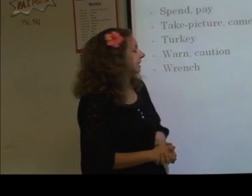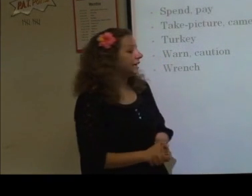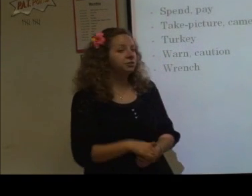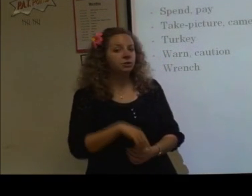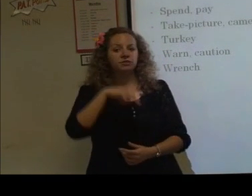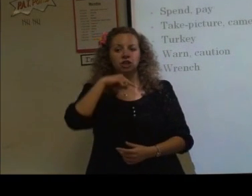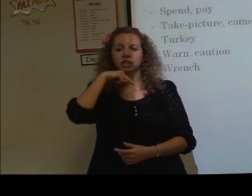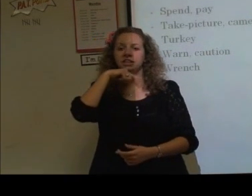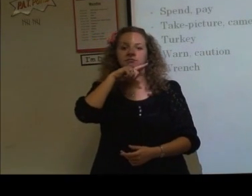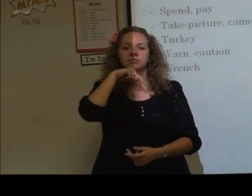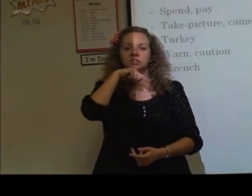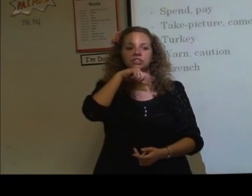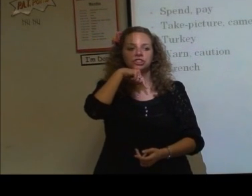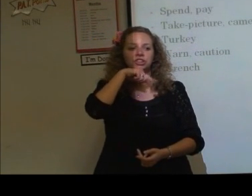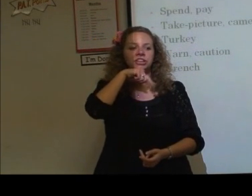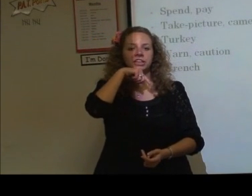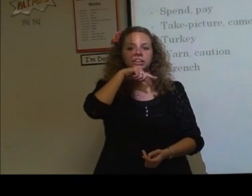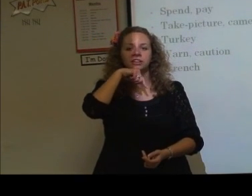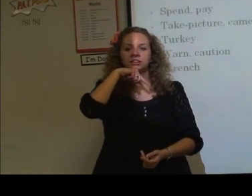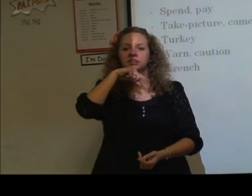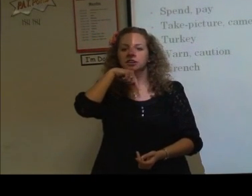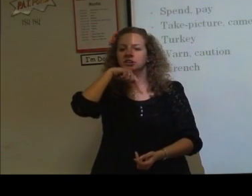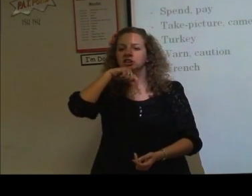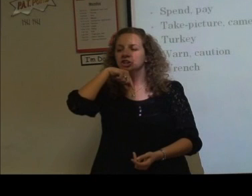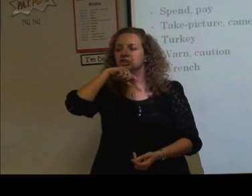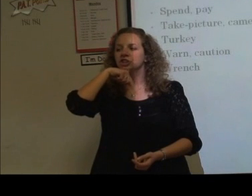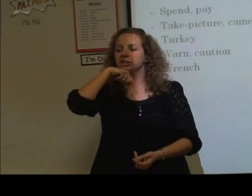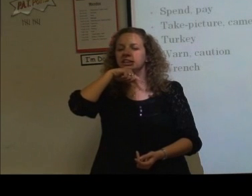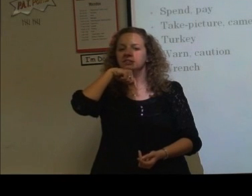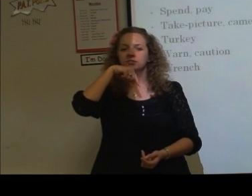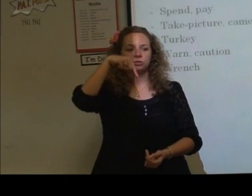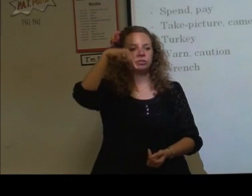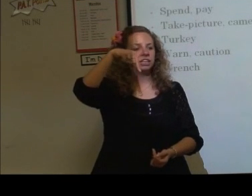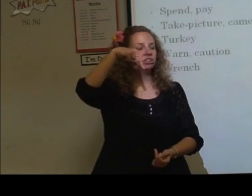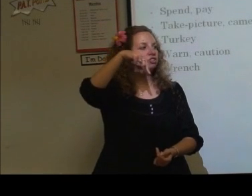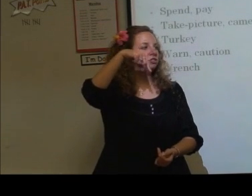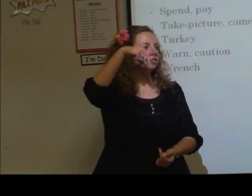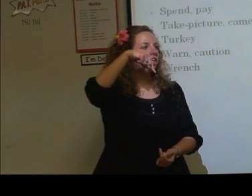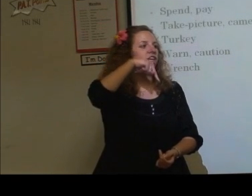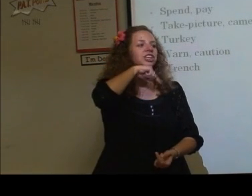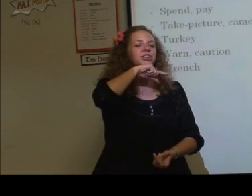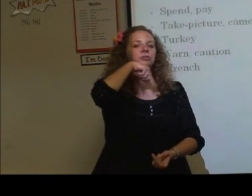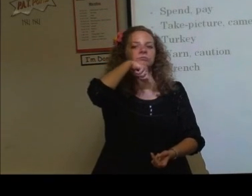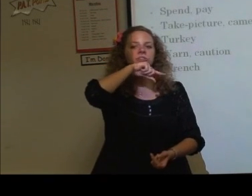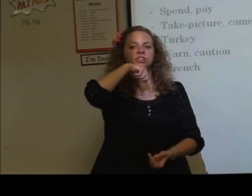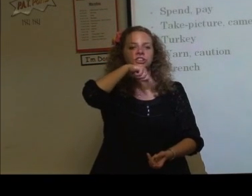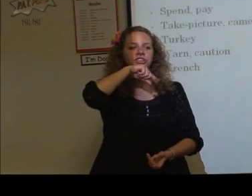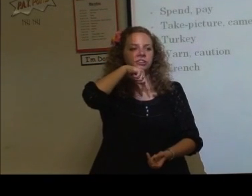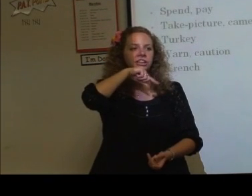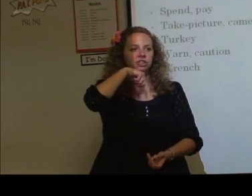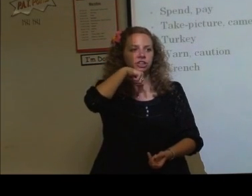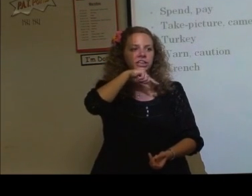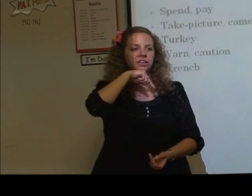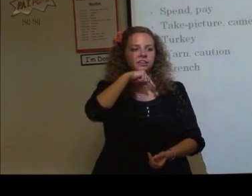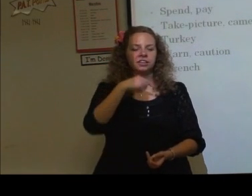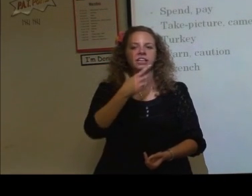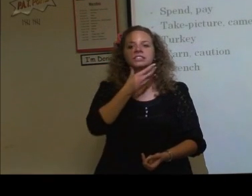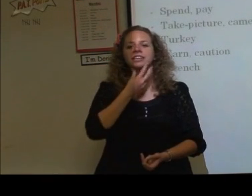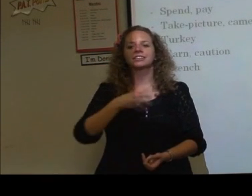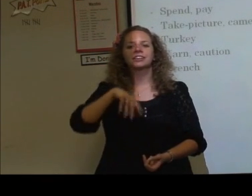Okay, and then you have turkey. Turkey here. Turkey. So it's like a Q under your chin right here, turkey. And it's like